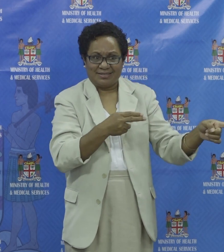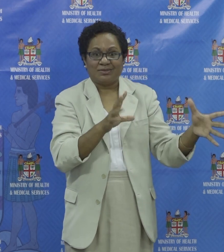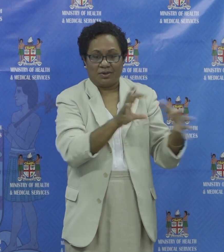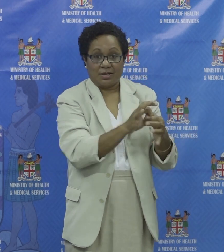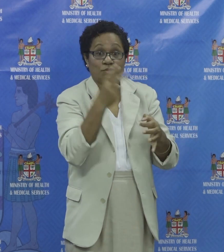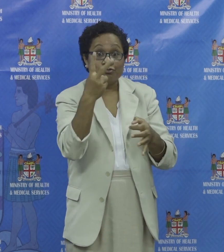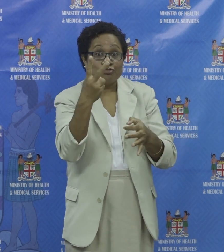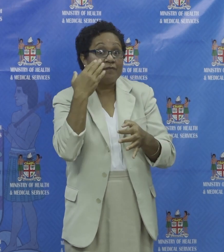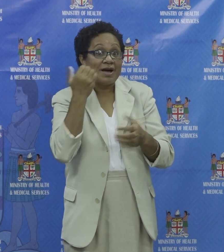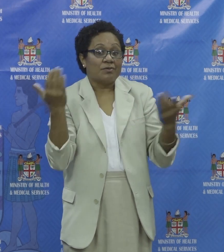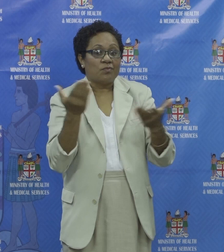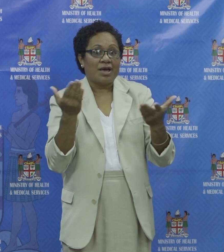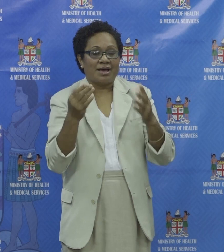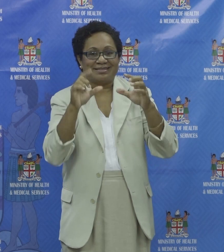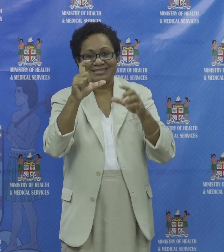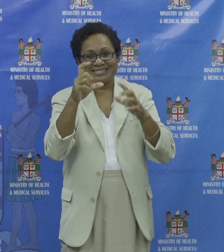CWM hospital.